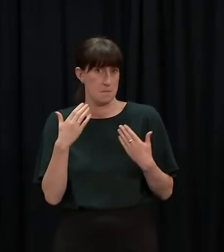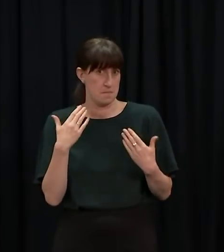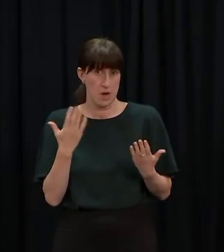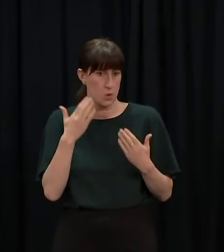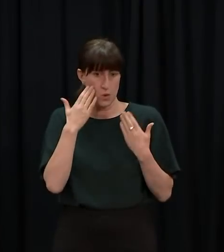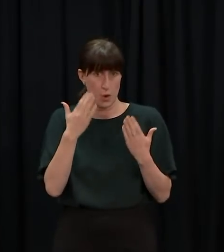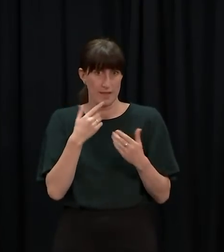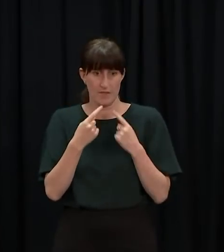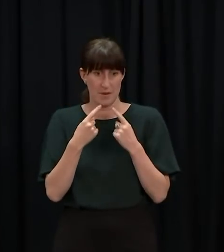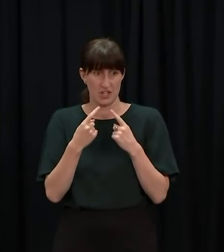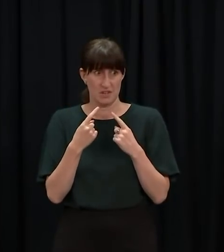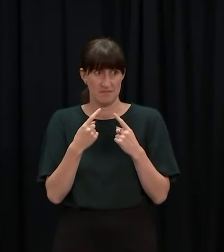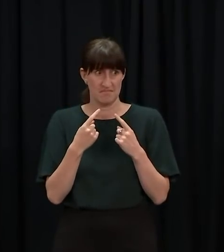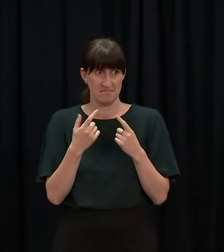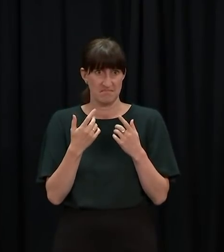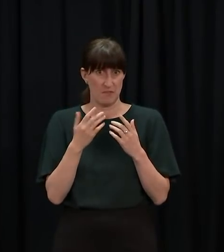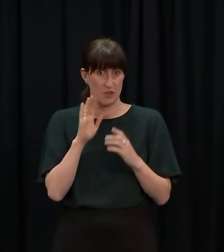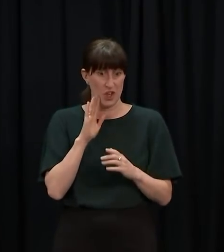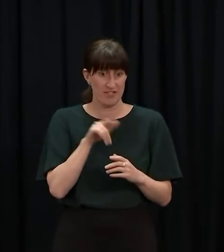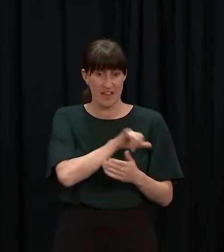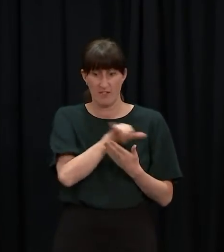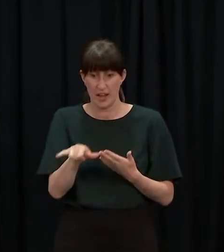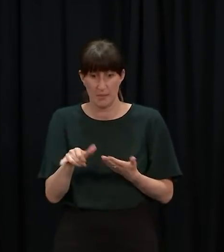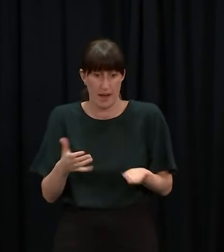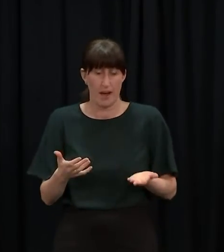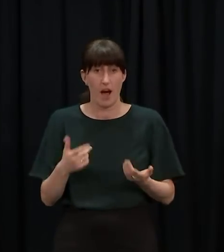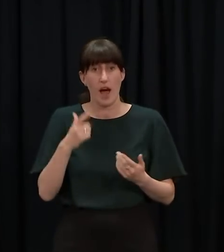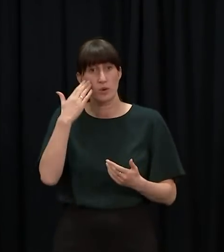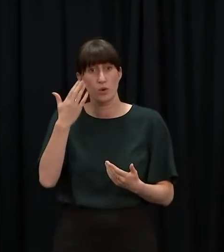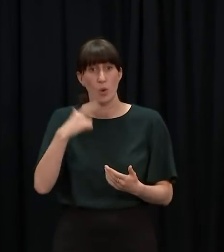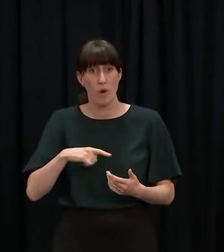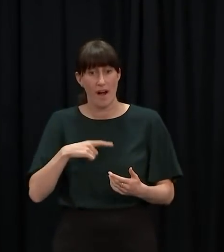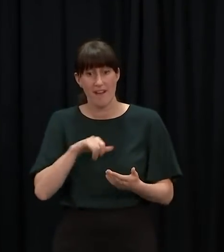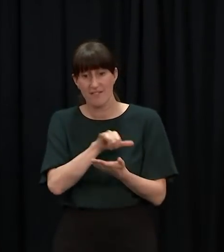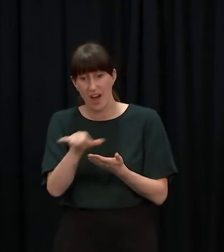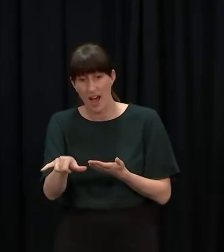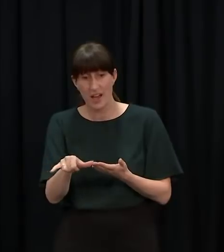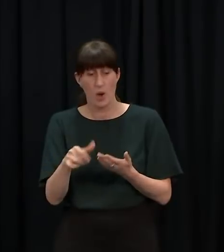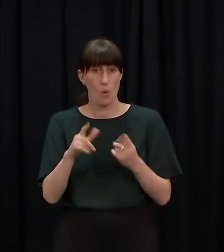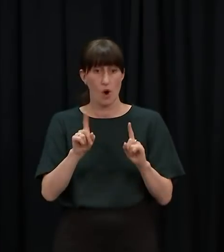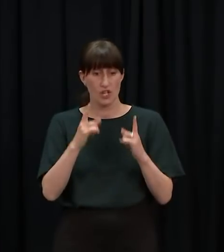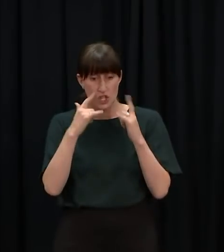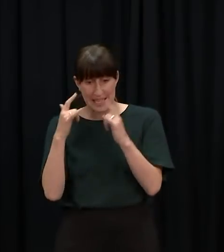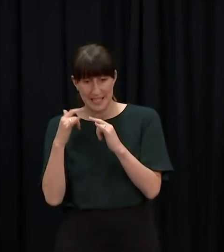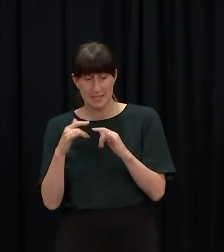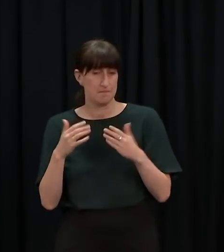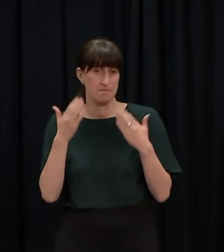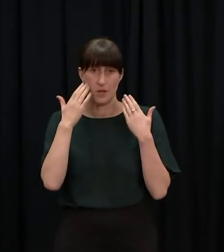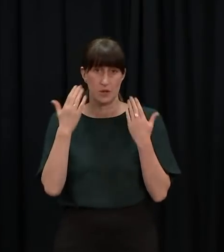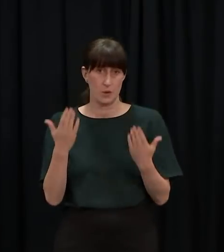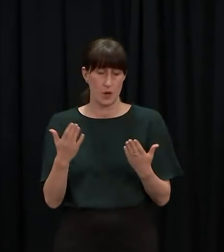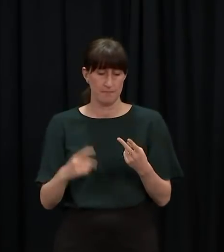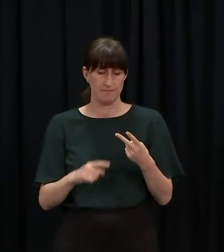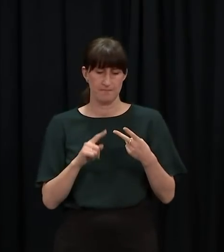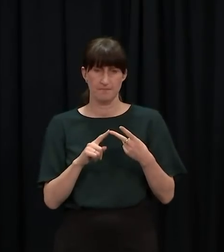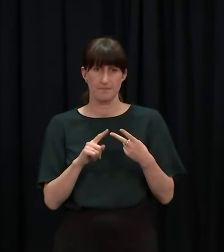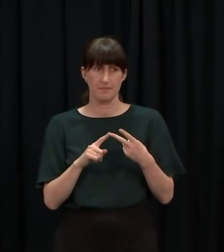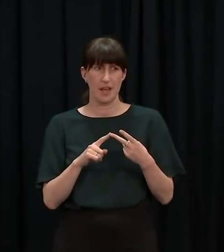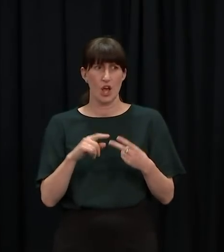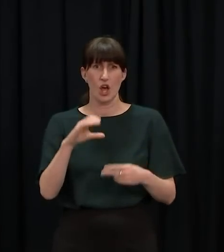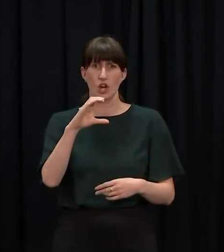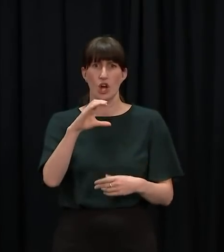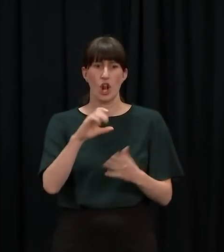down, and I don't have any information about the reasons for the flight or what checks were done at the border. On Clover Park,